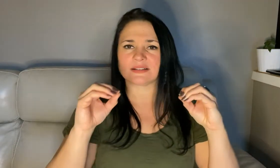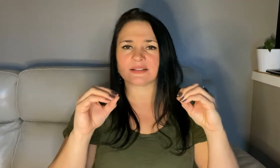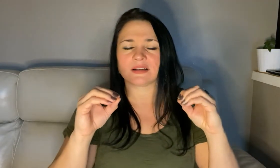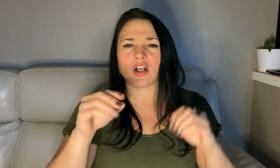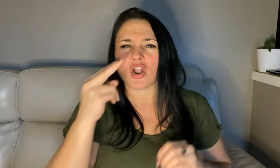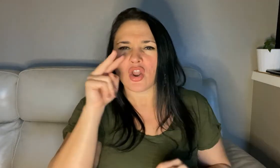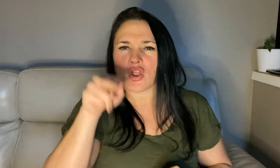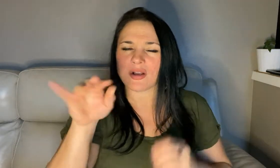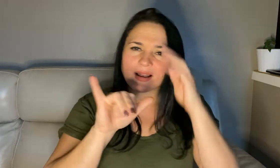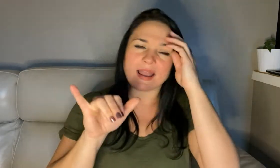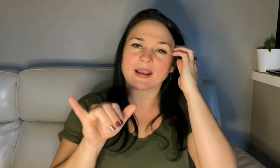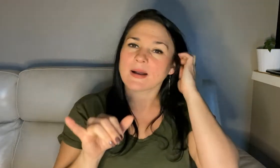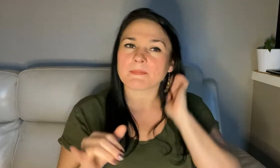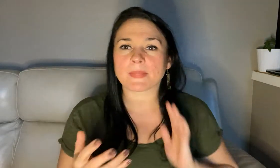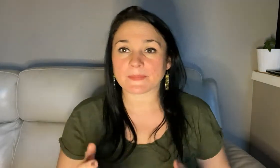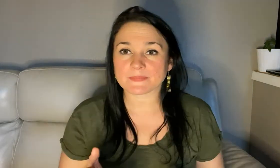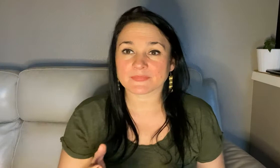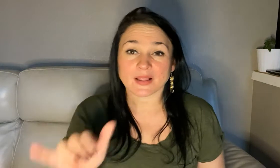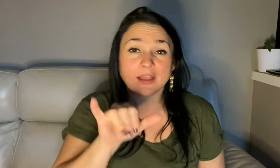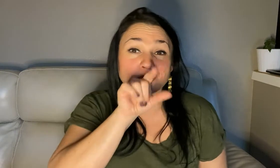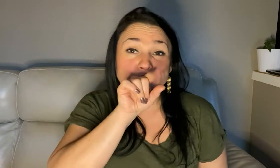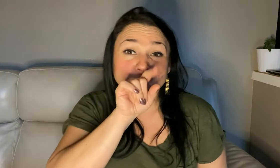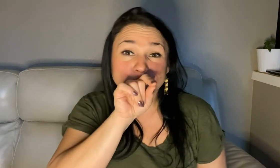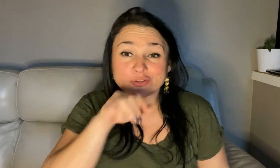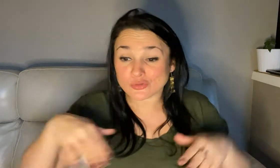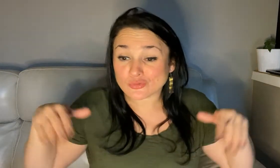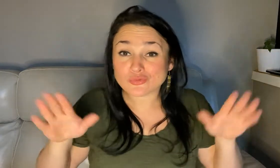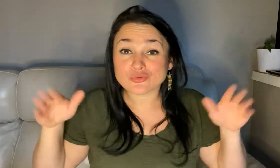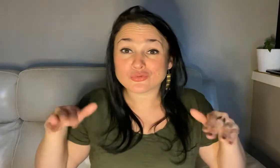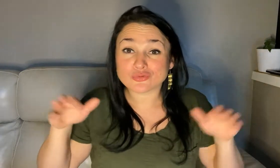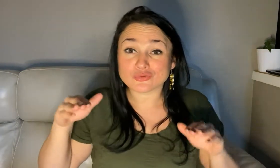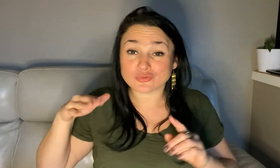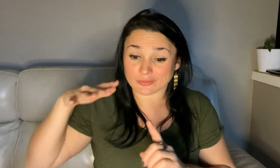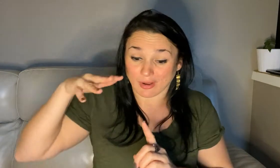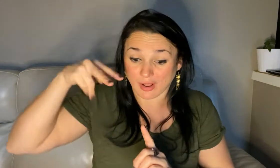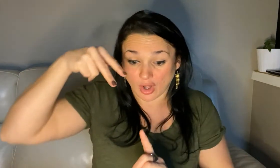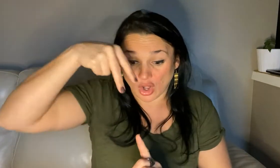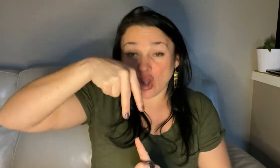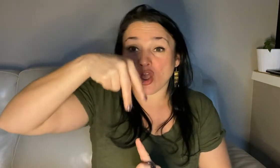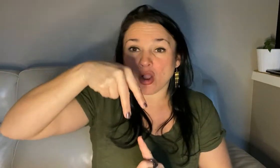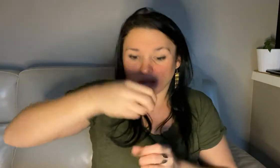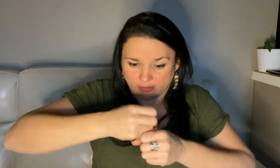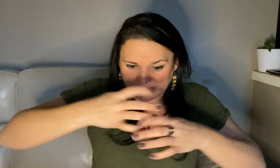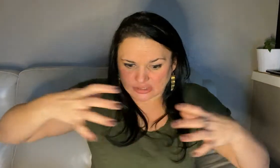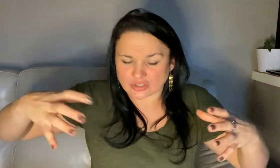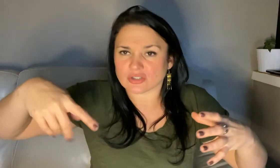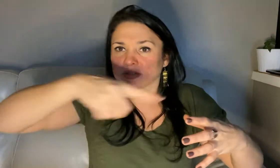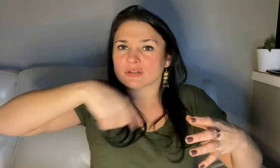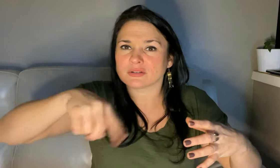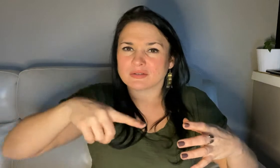that because of this. But remove yourself from that. Like, look at it as if you were a bird, looking at it like a bird's